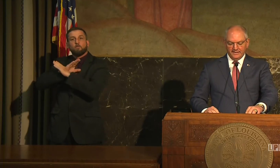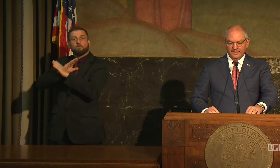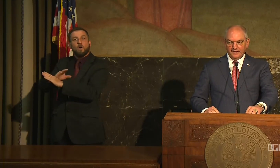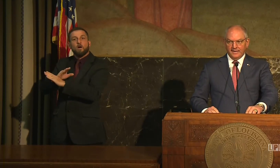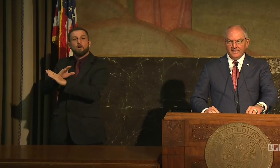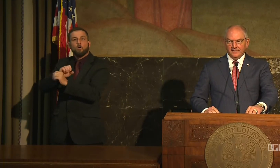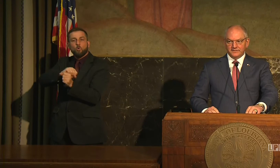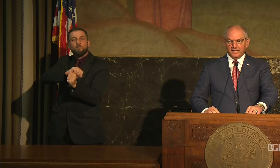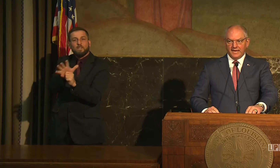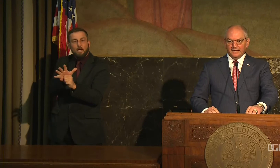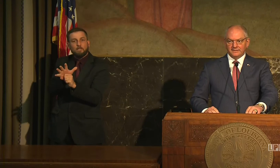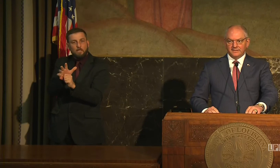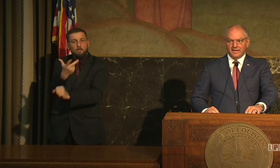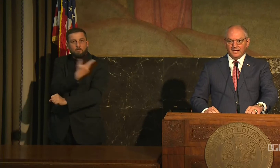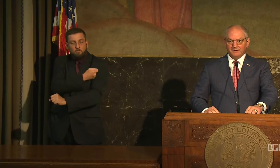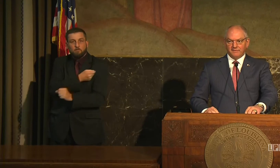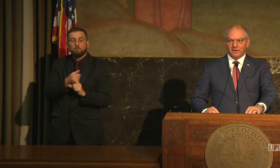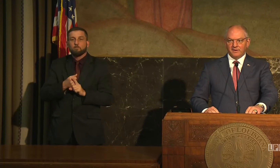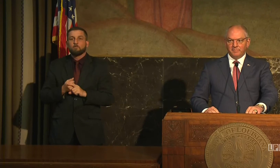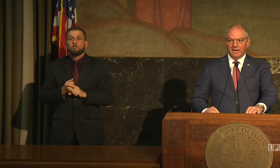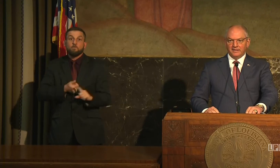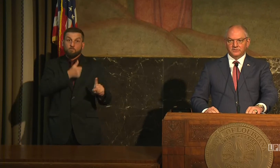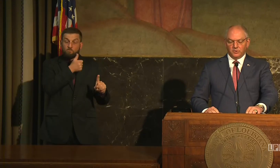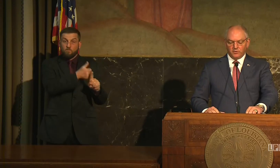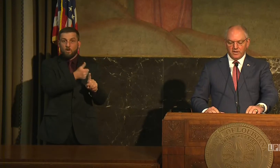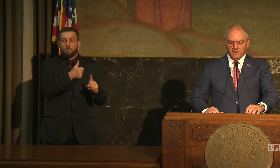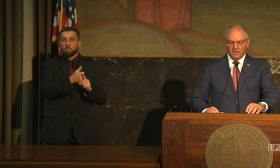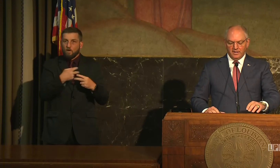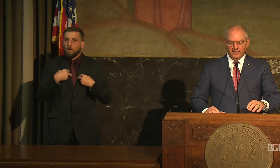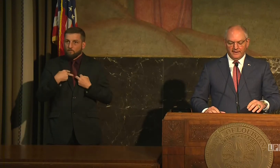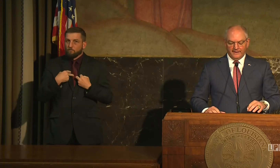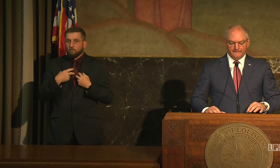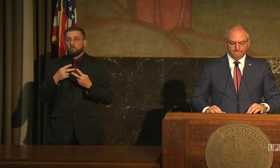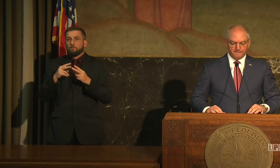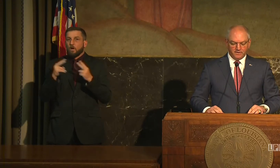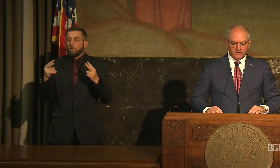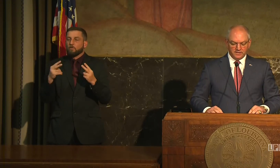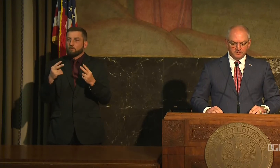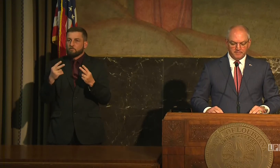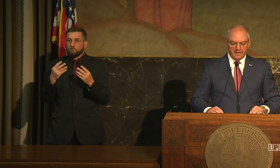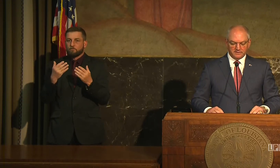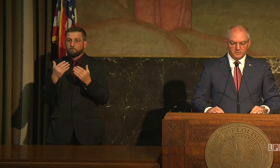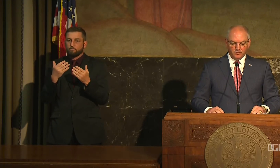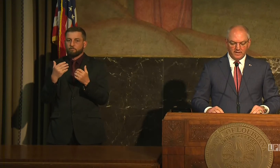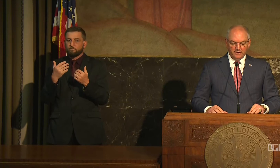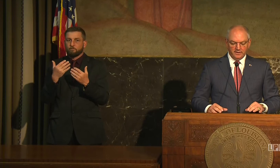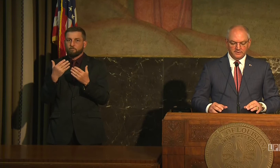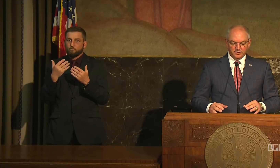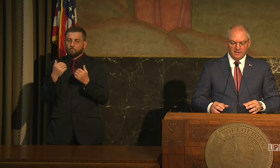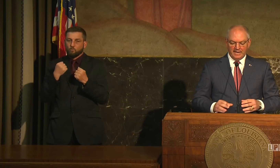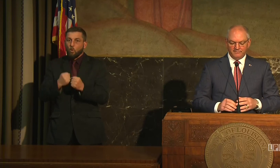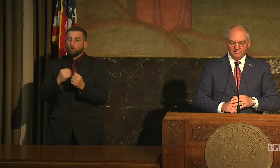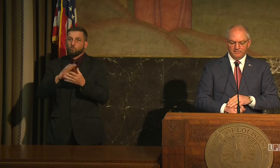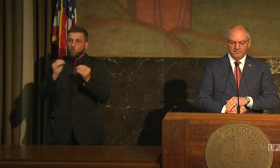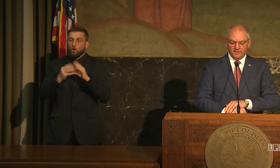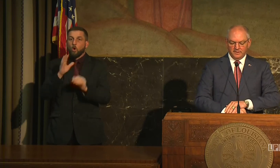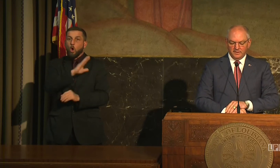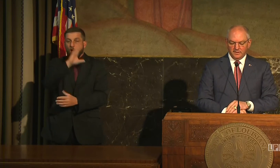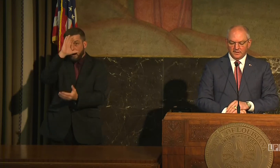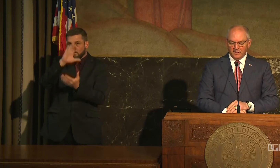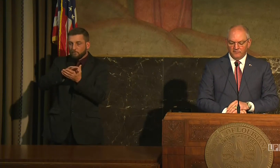COVID-19. She has a very compelling story. Her husband passed away in July